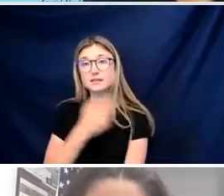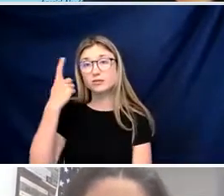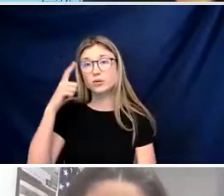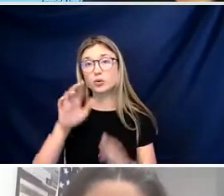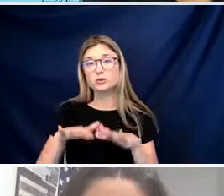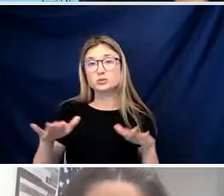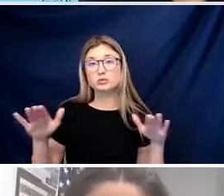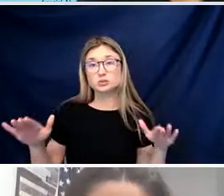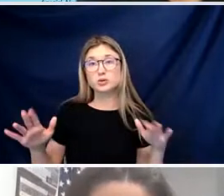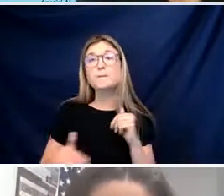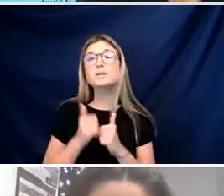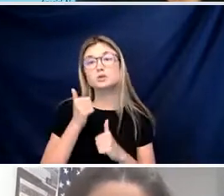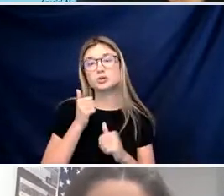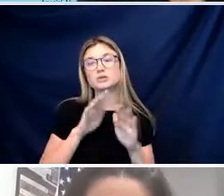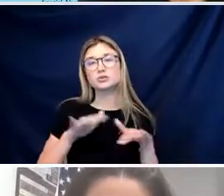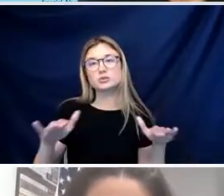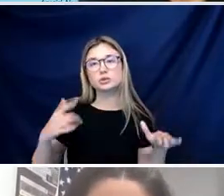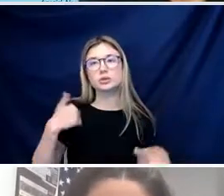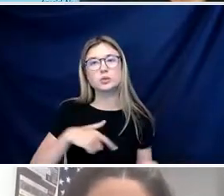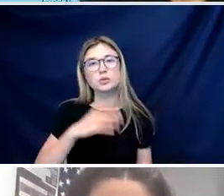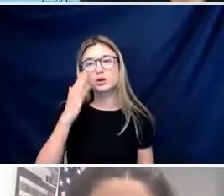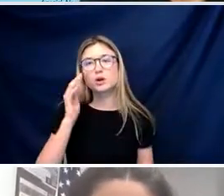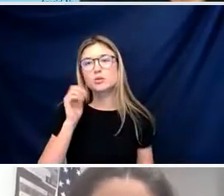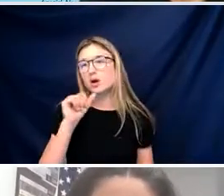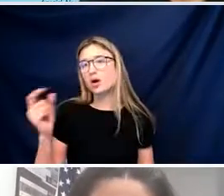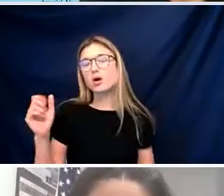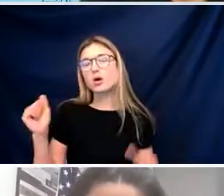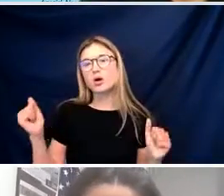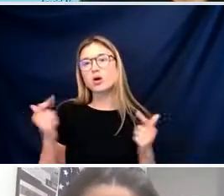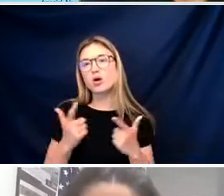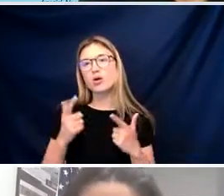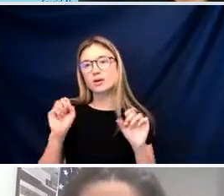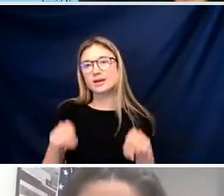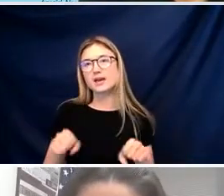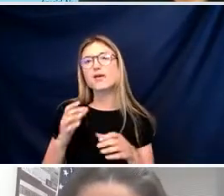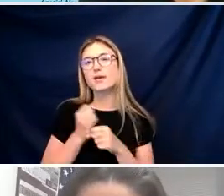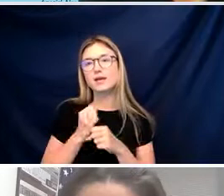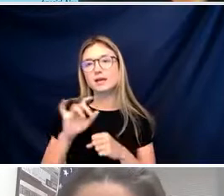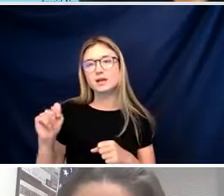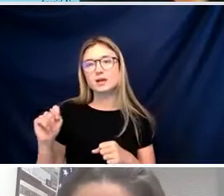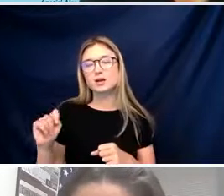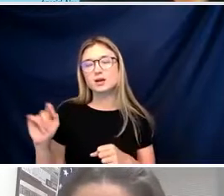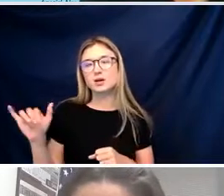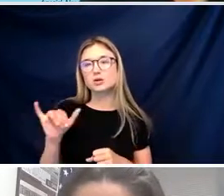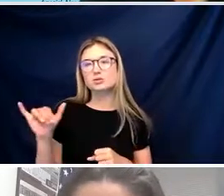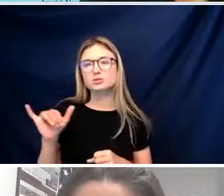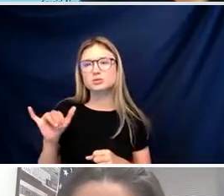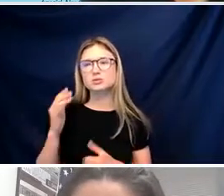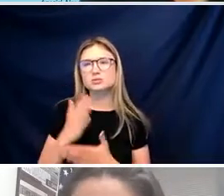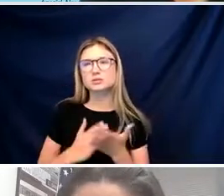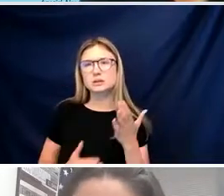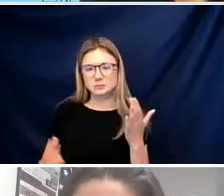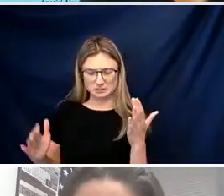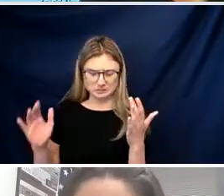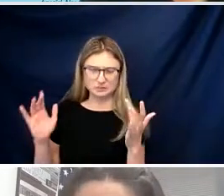the majority of children, because we know not all will be able to take it, but I also have some contacts that I might be